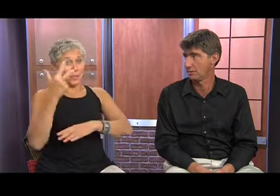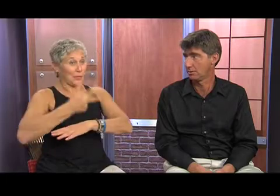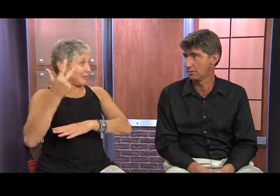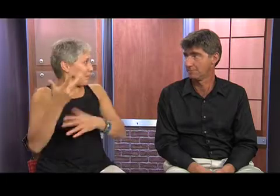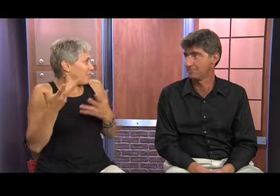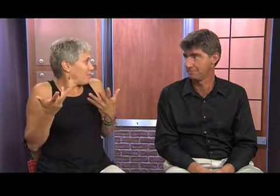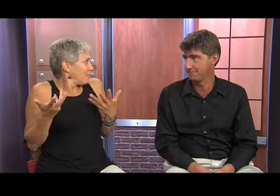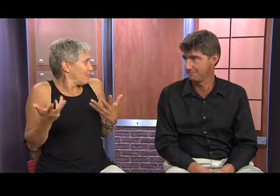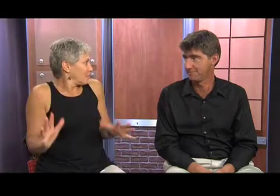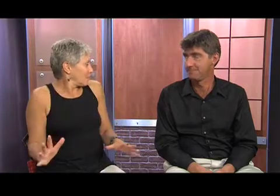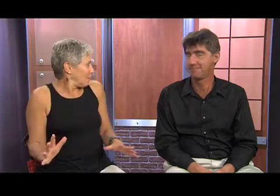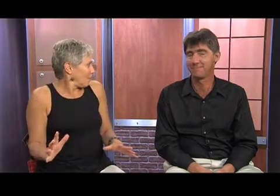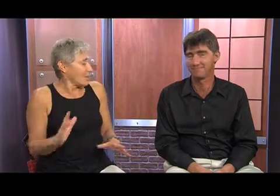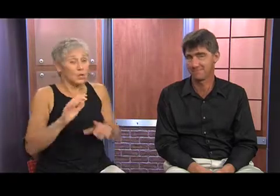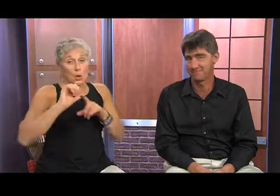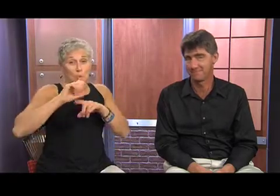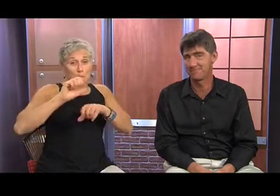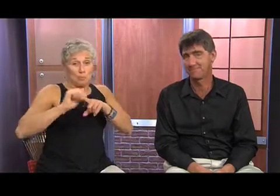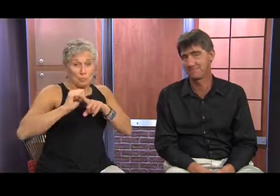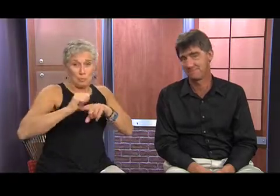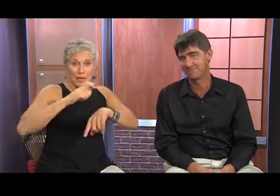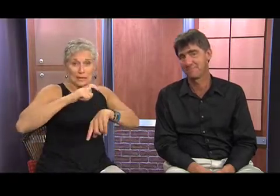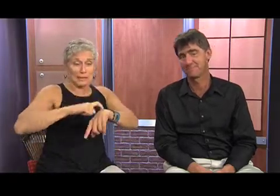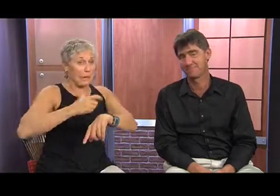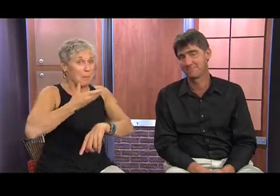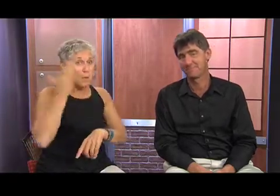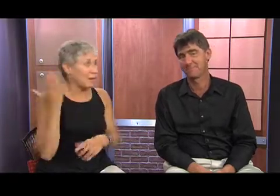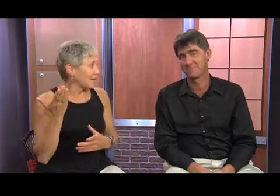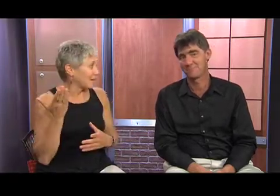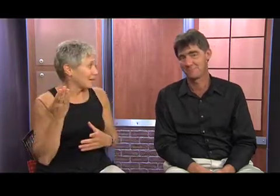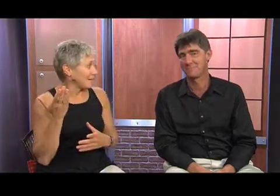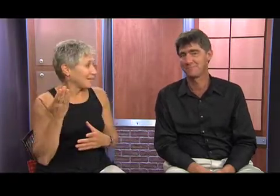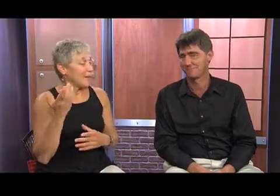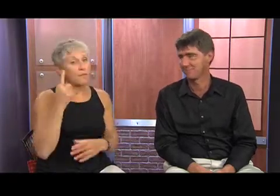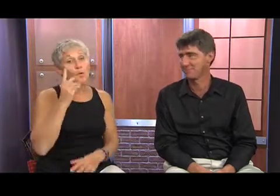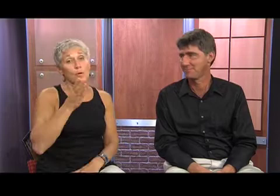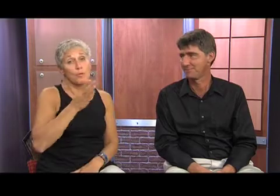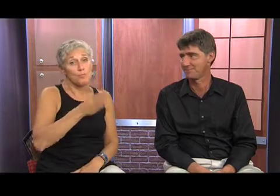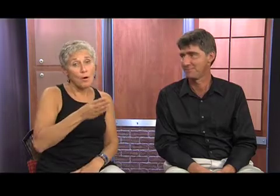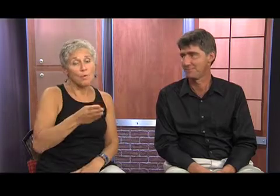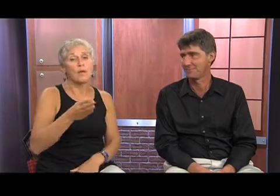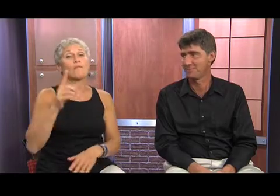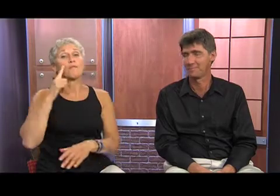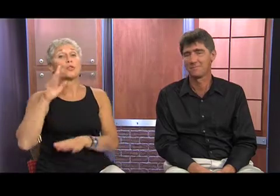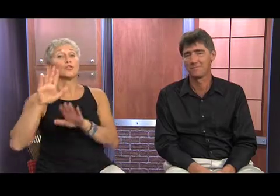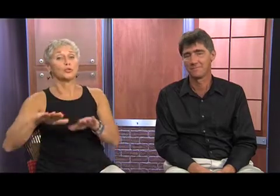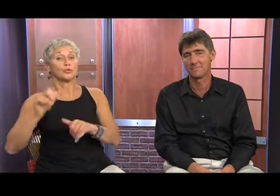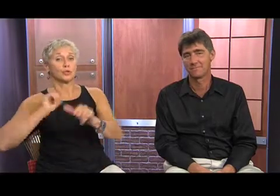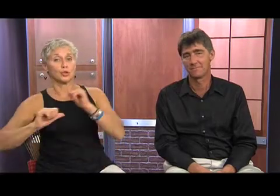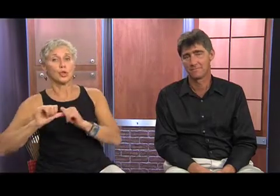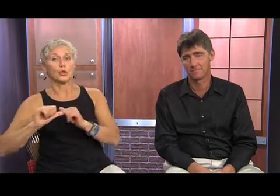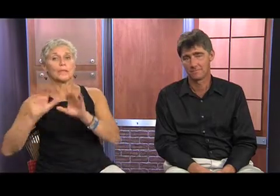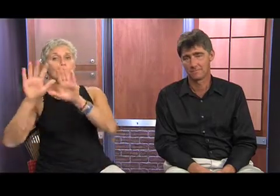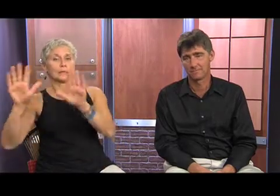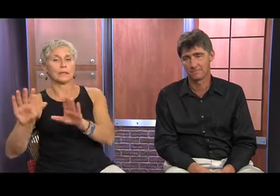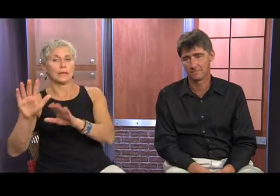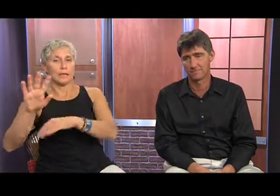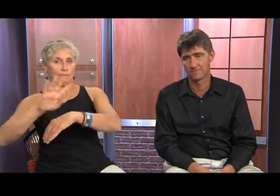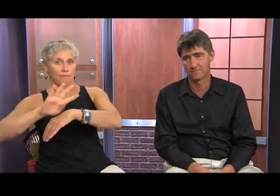the Sunday evening performance, which is how it works for our Broadway shows. For children's, it's the Sunday at 4 performance. But so all of our